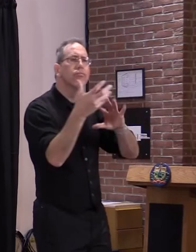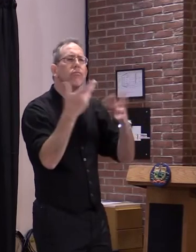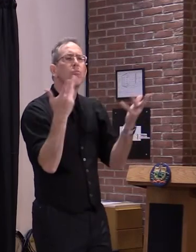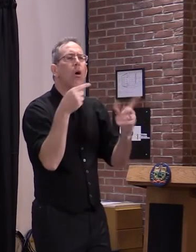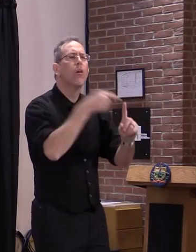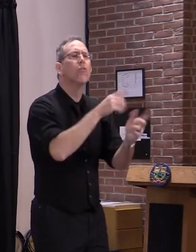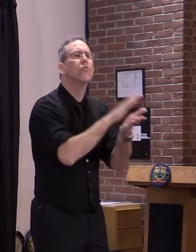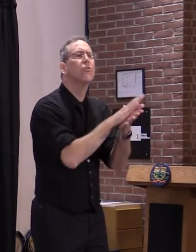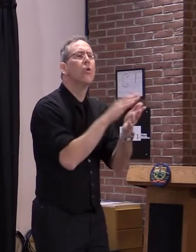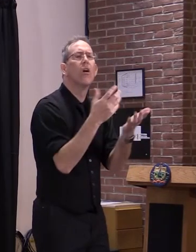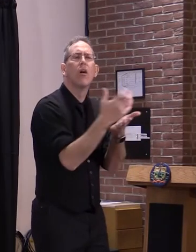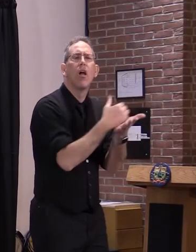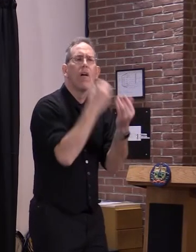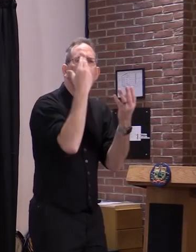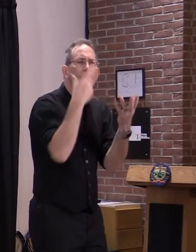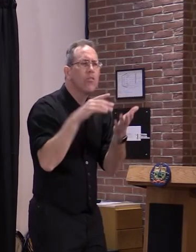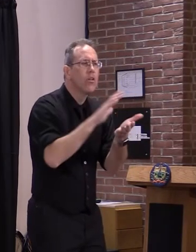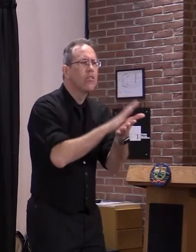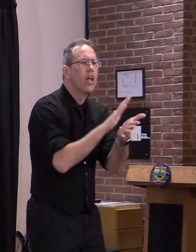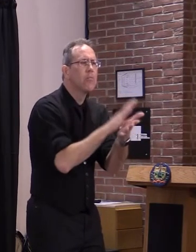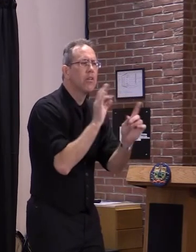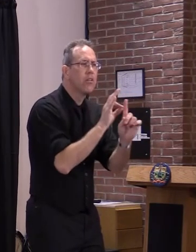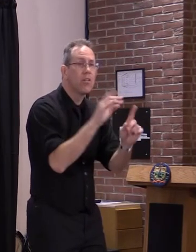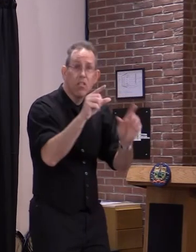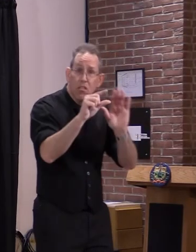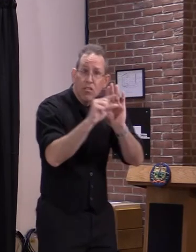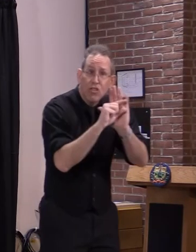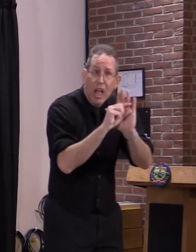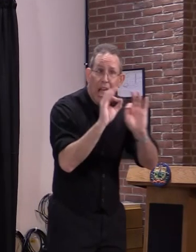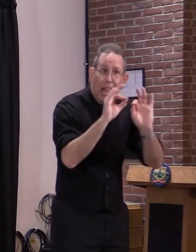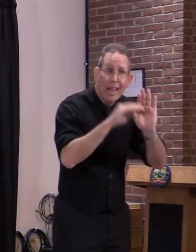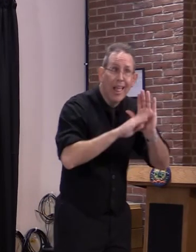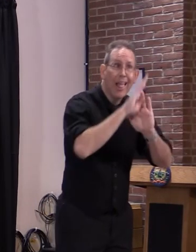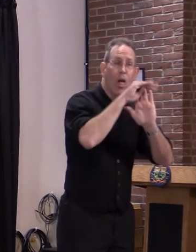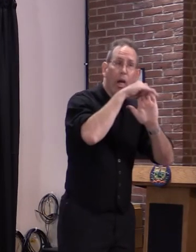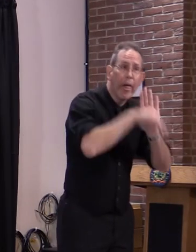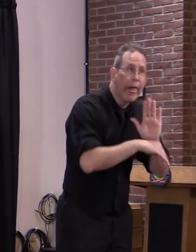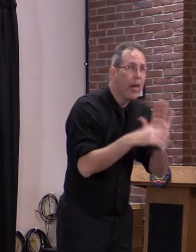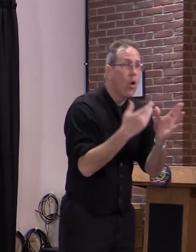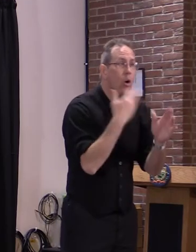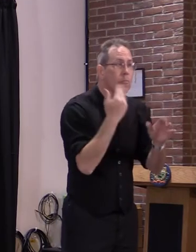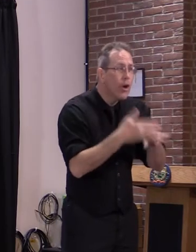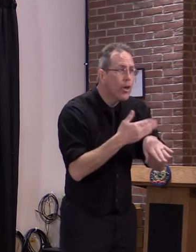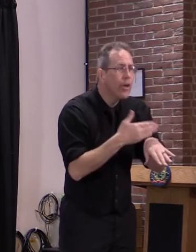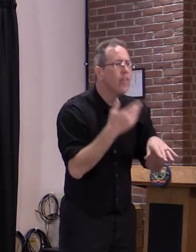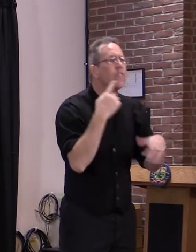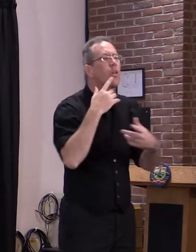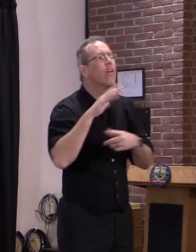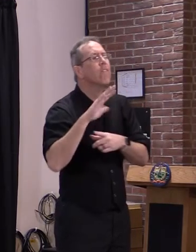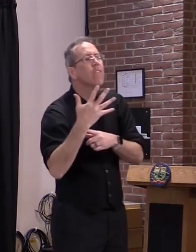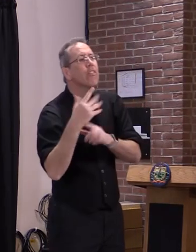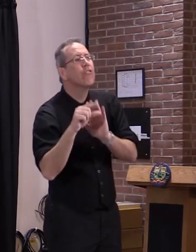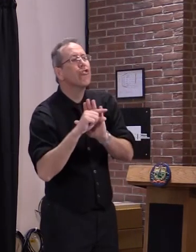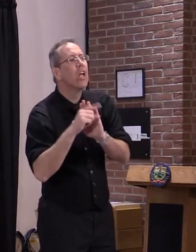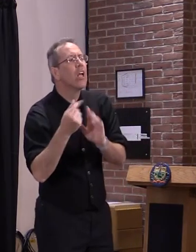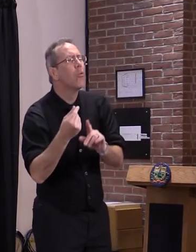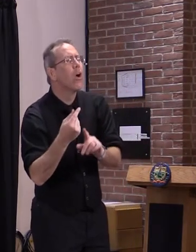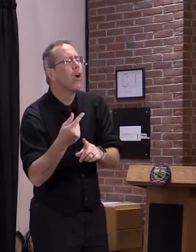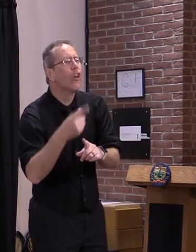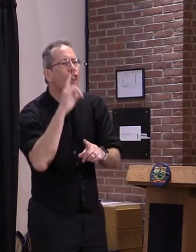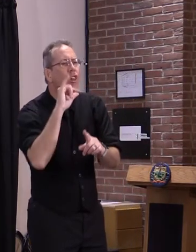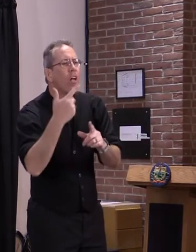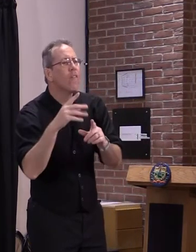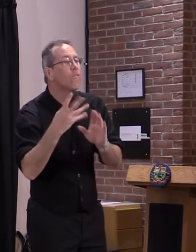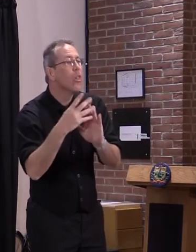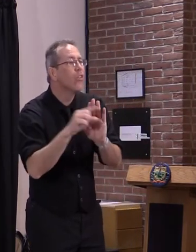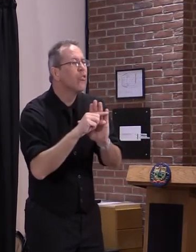grader today is you know, a year behind or a year and a half behind, that kind of assessment? Yeah, thanks for the question. We